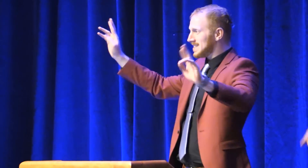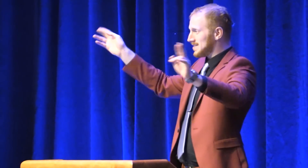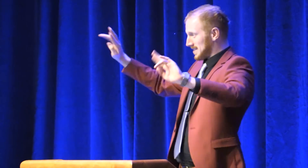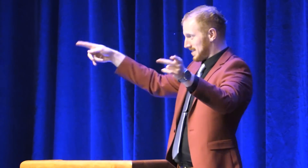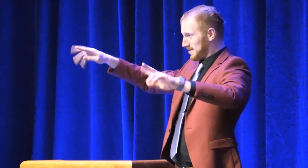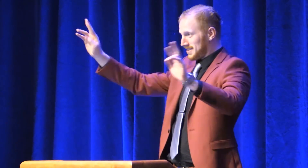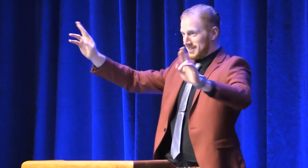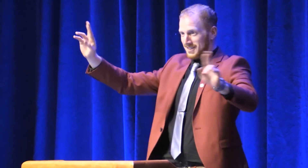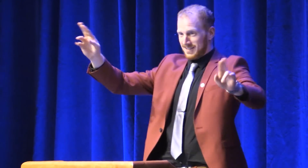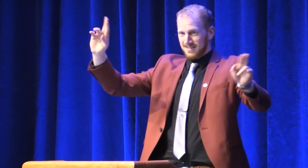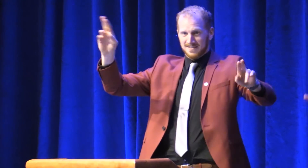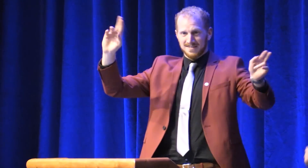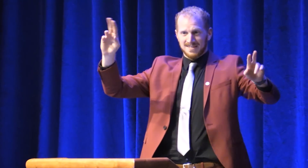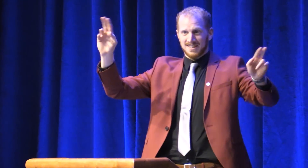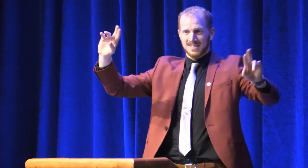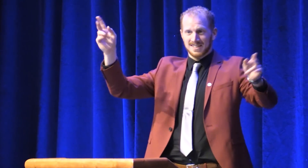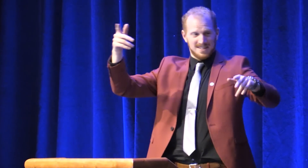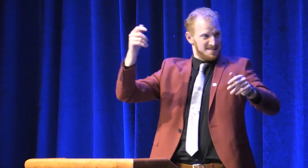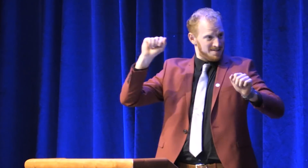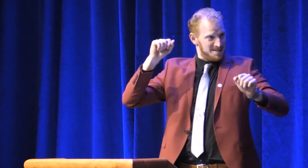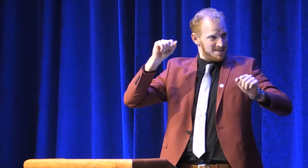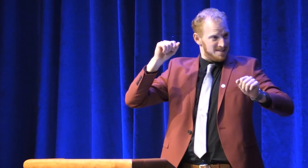Who is ready to party?